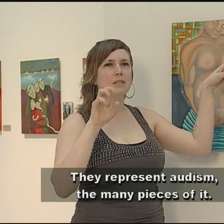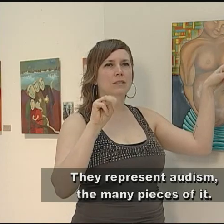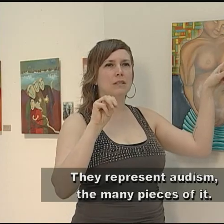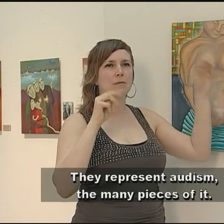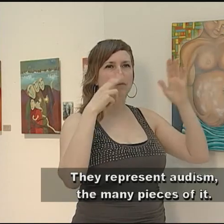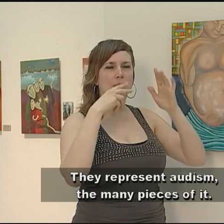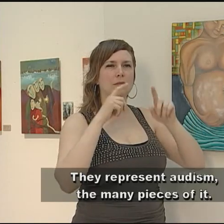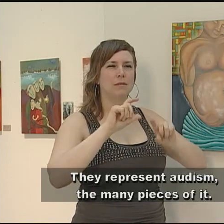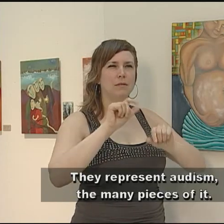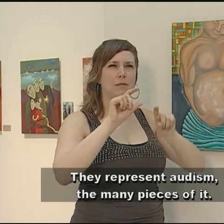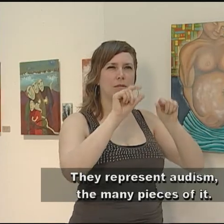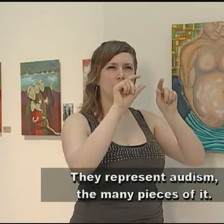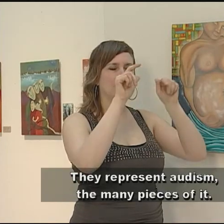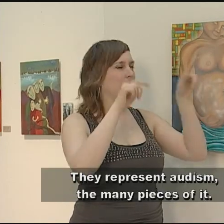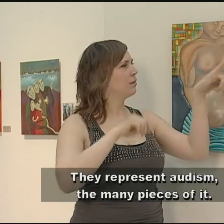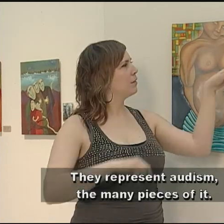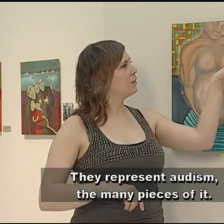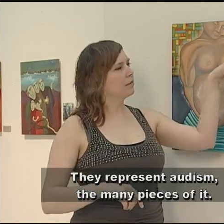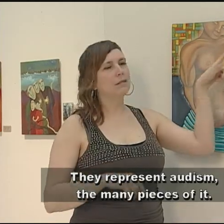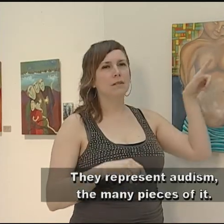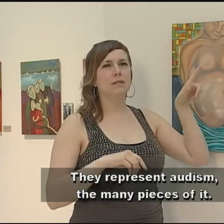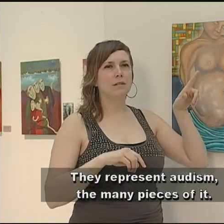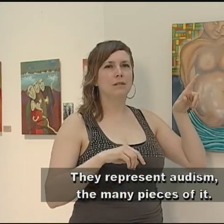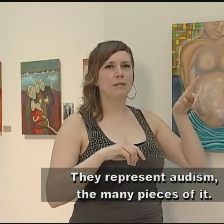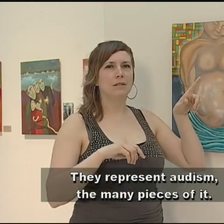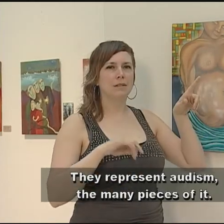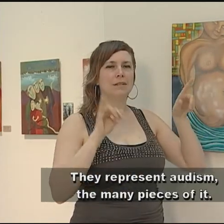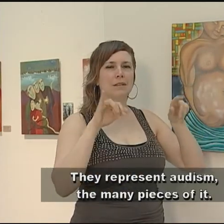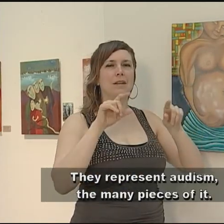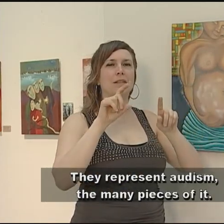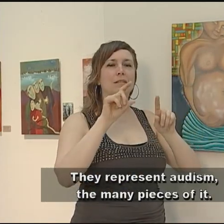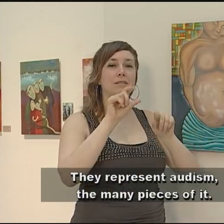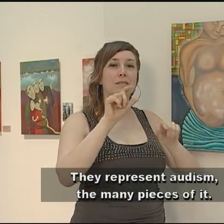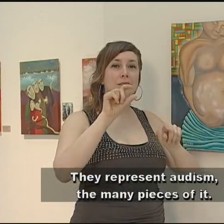They represent autism, the many pieces of it.